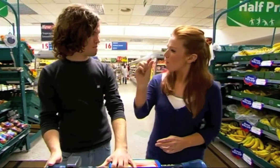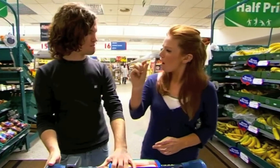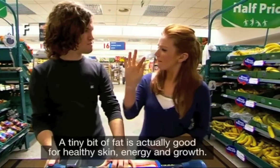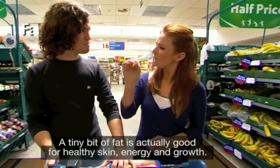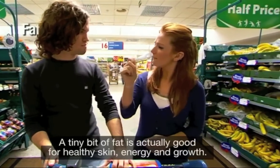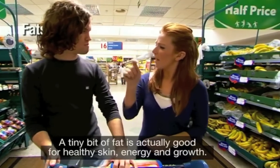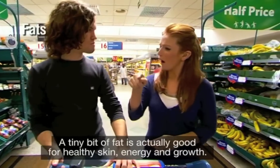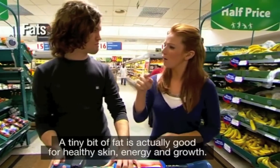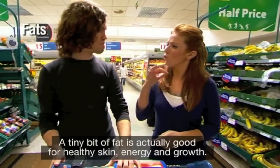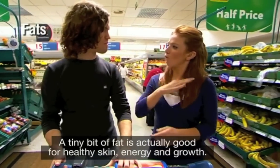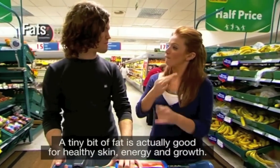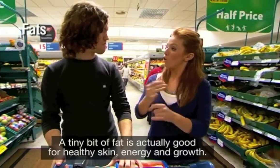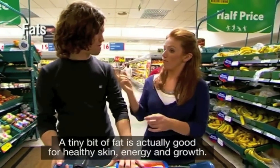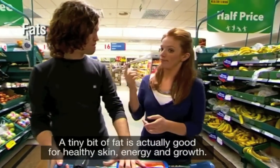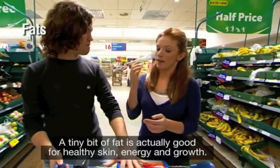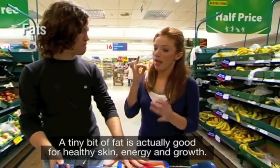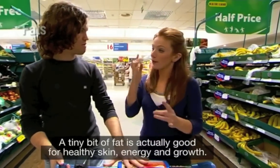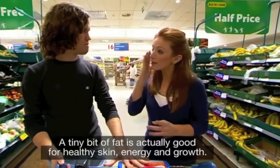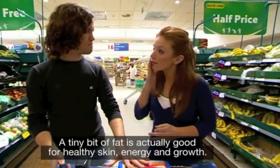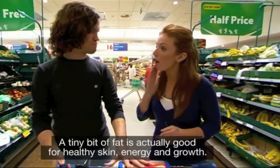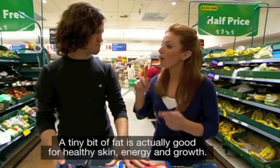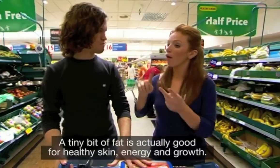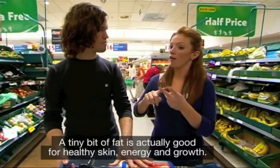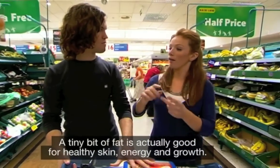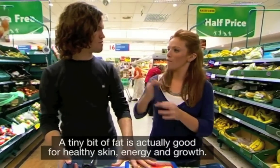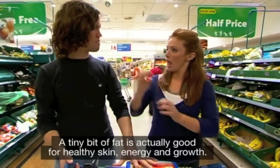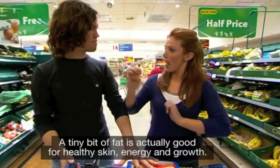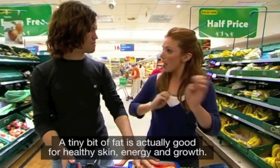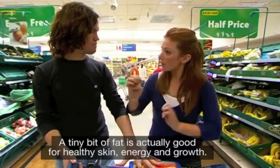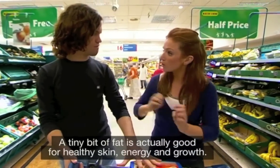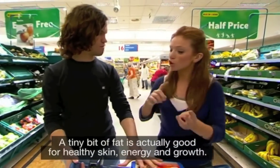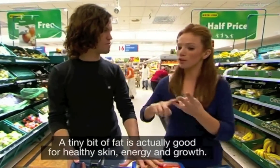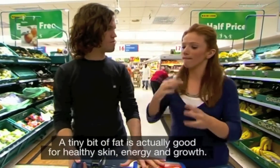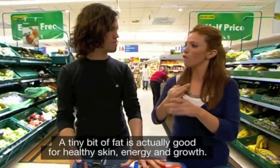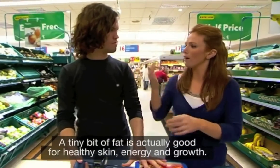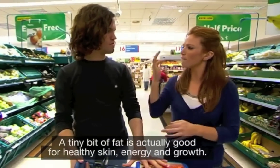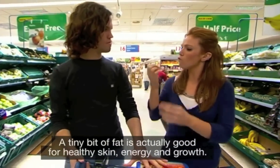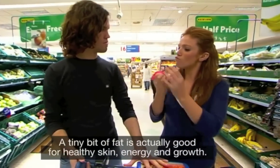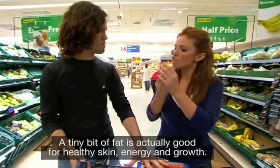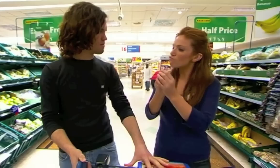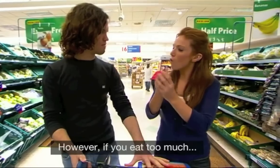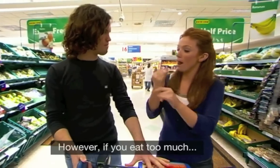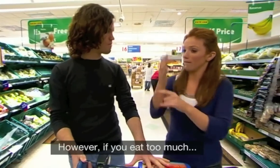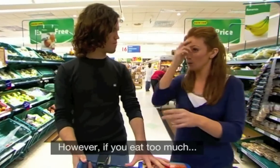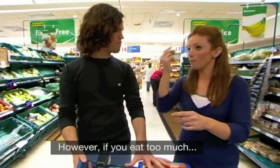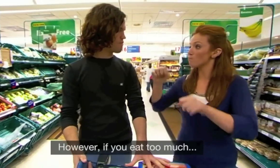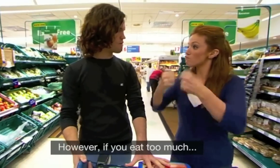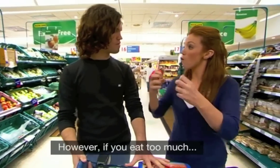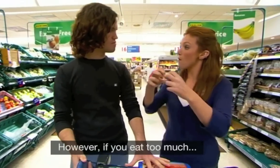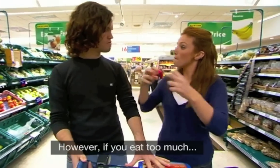A tiny bit of fat is actually good for healthy skin, energy, and growth. However, if you eat too